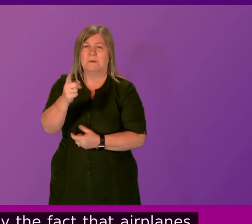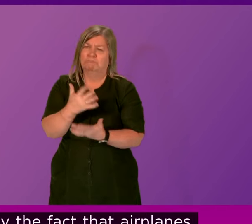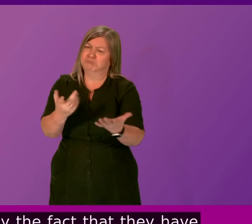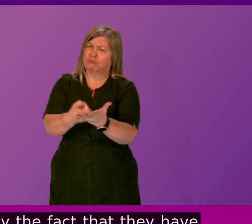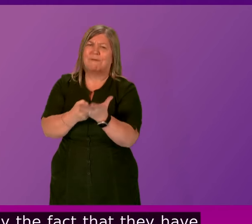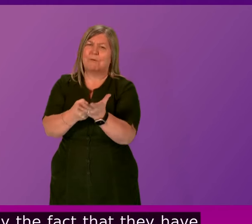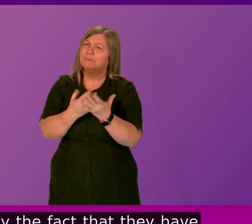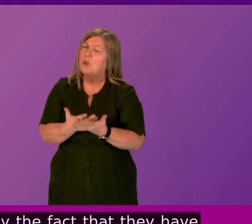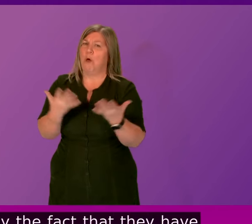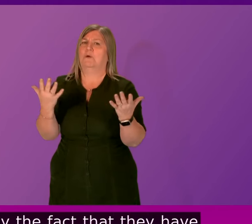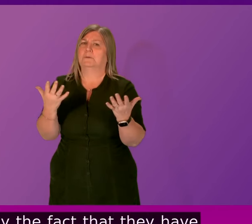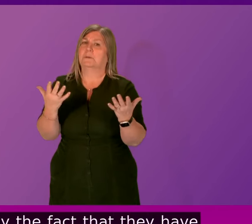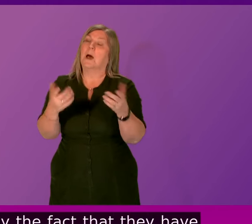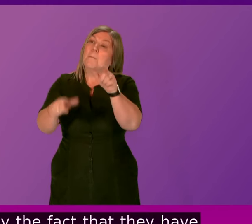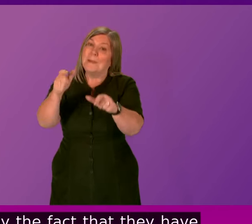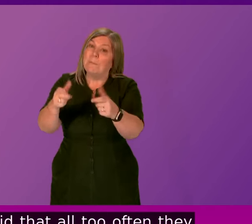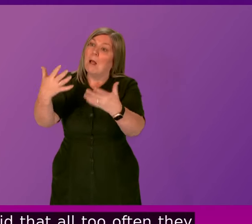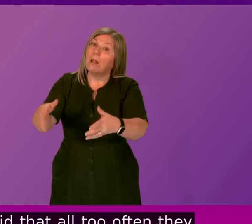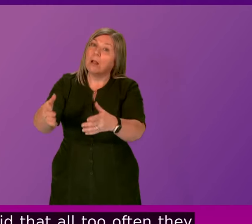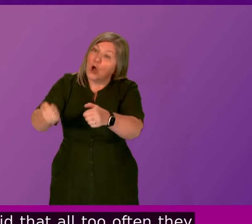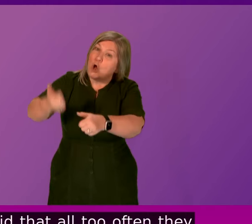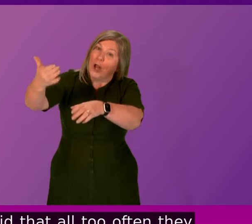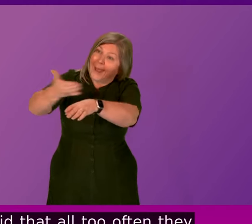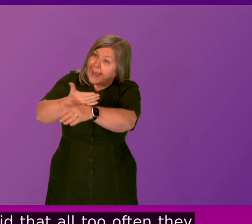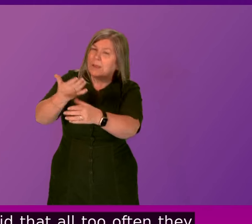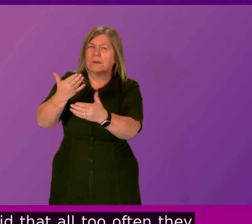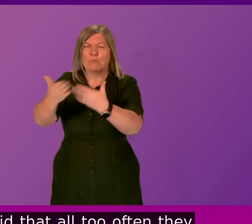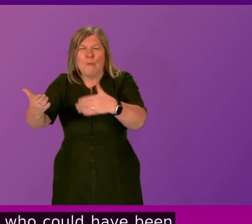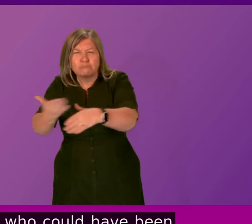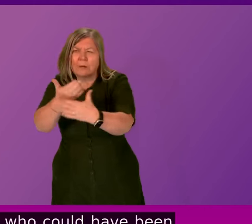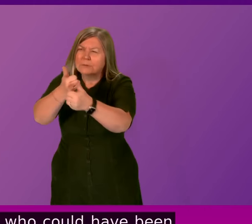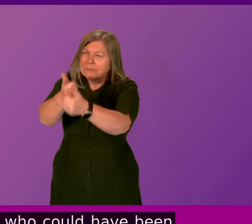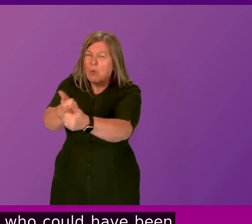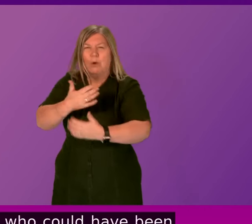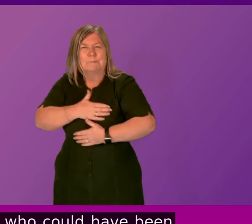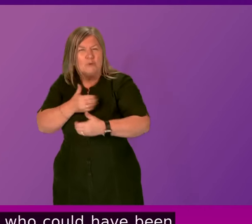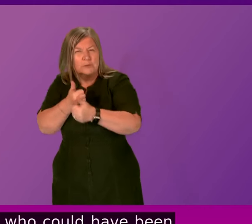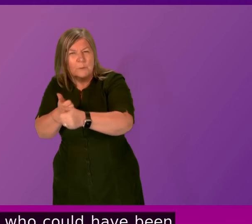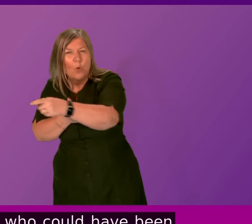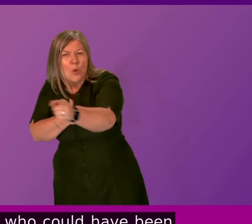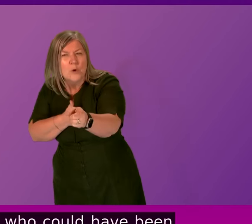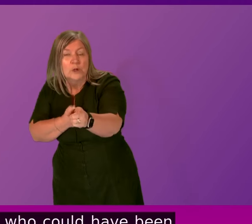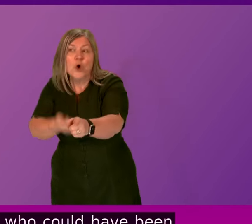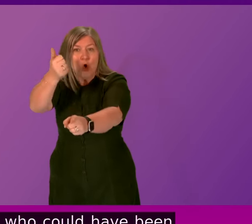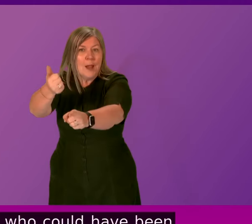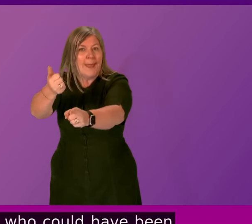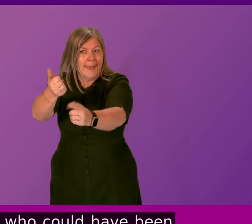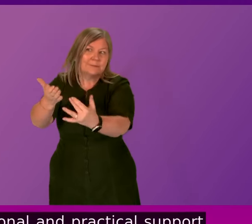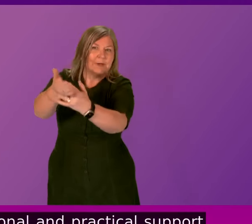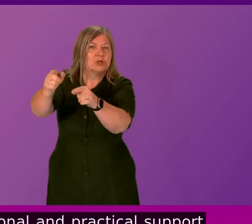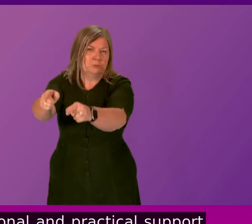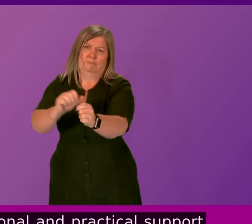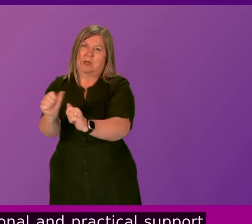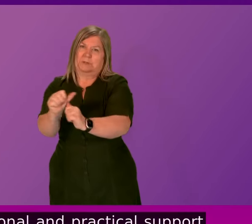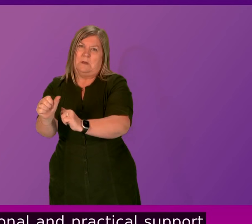referrals for people who could have been provided with better emotional and practical support early in their transition to do